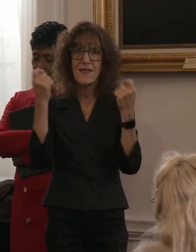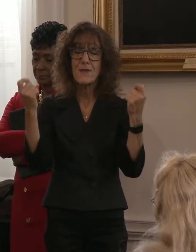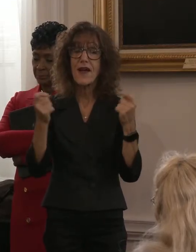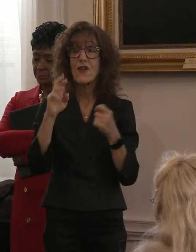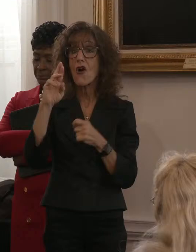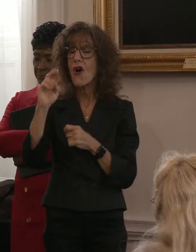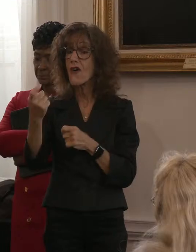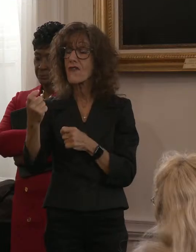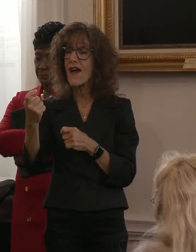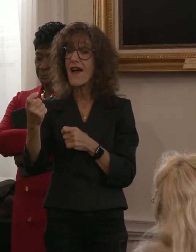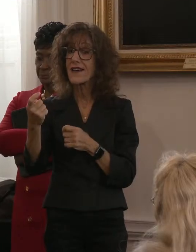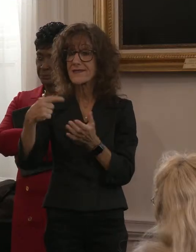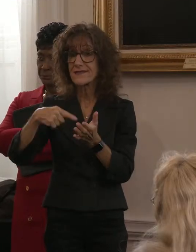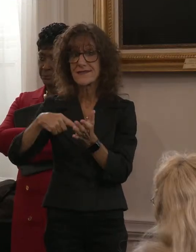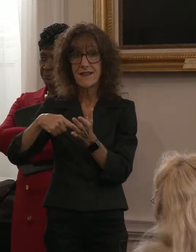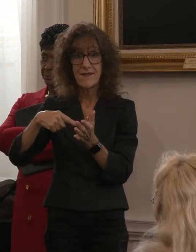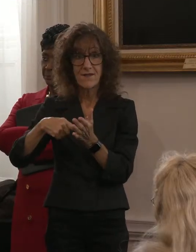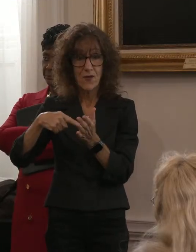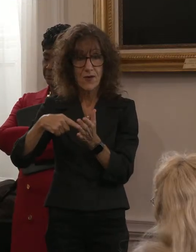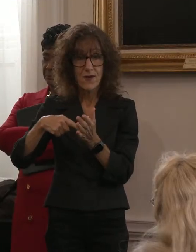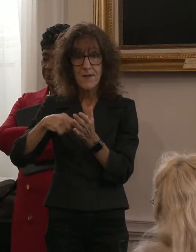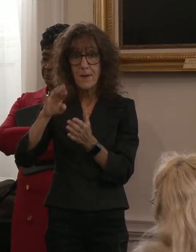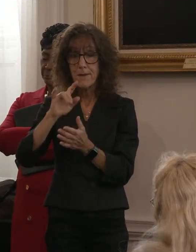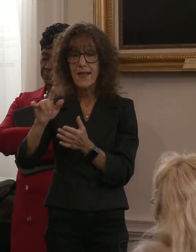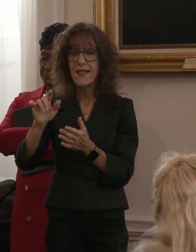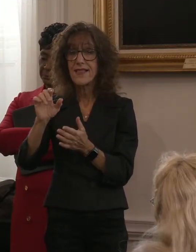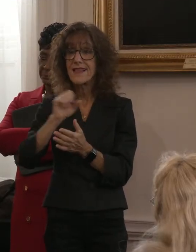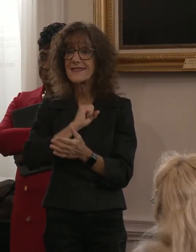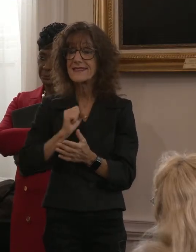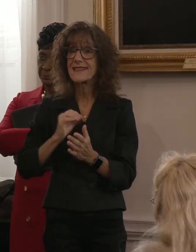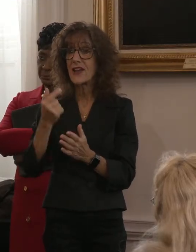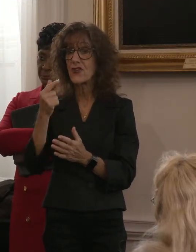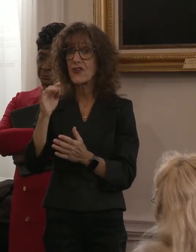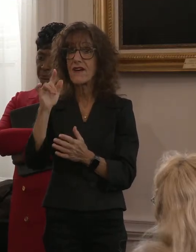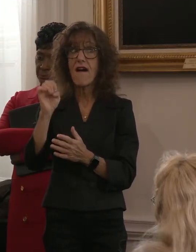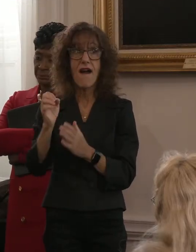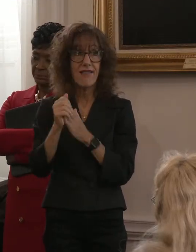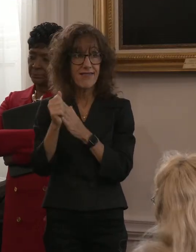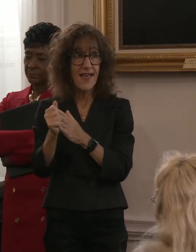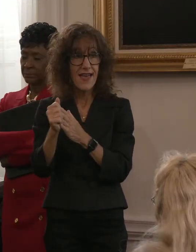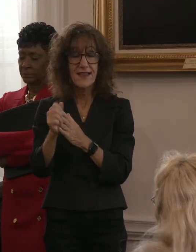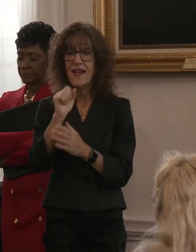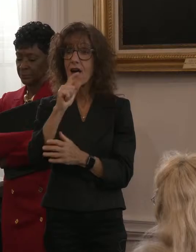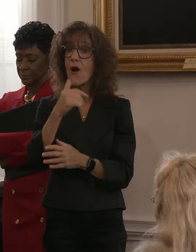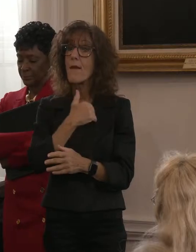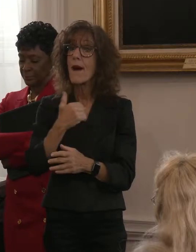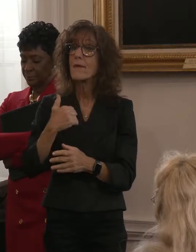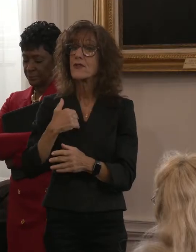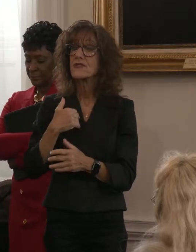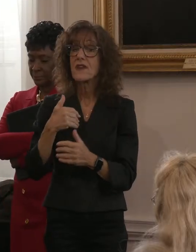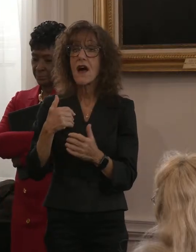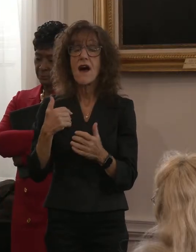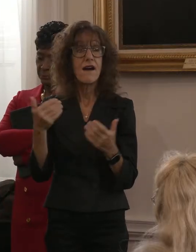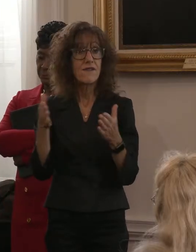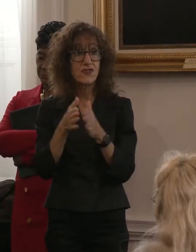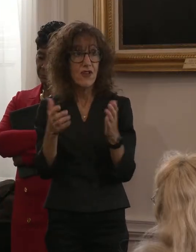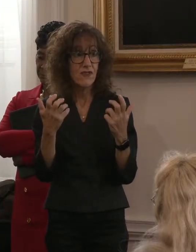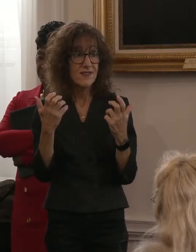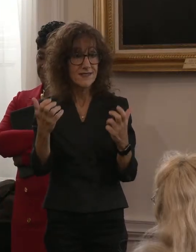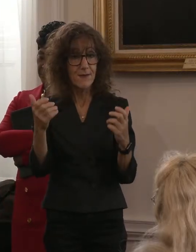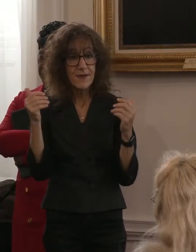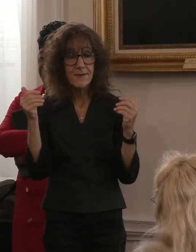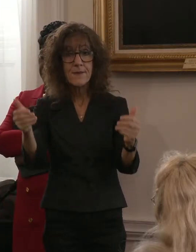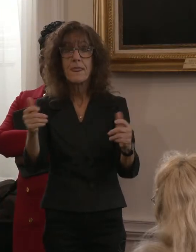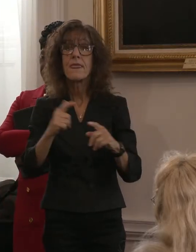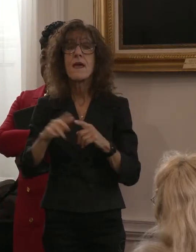drug affordability bill that Senator Guile had a huge part in leading, that all members of the General Assembly were able to push forward.